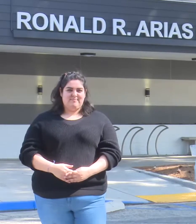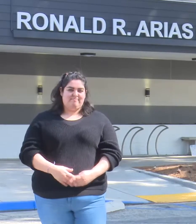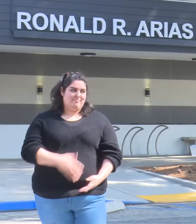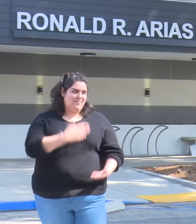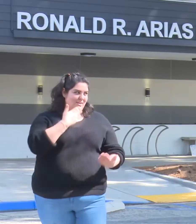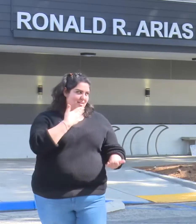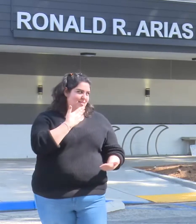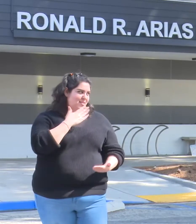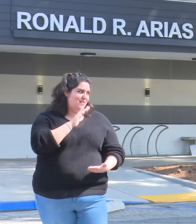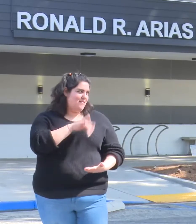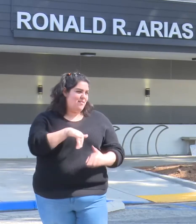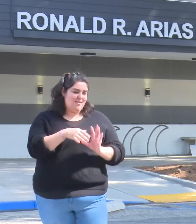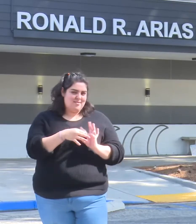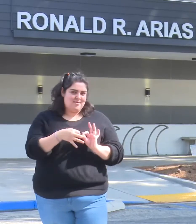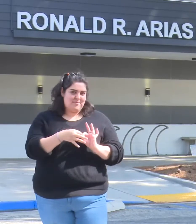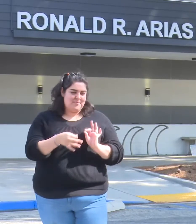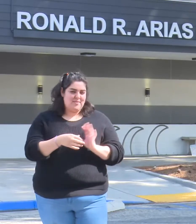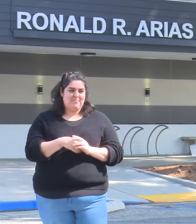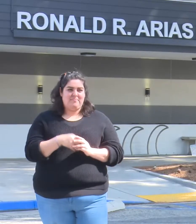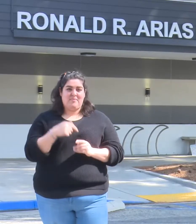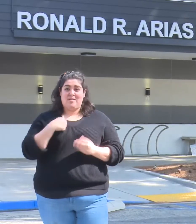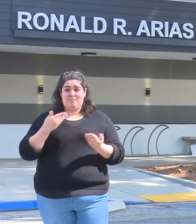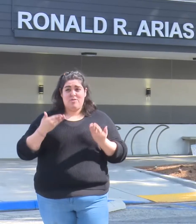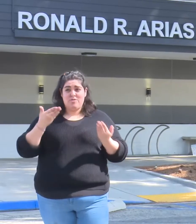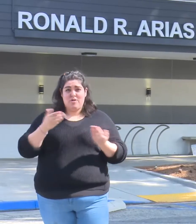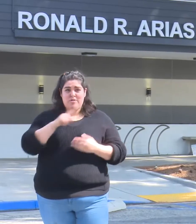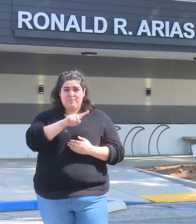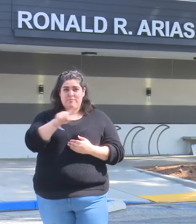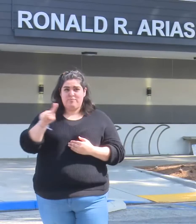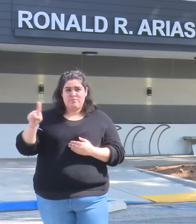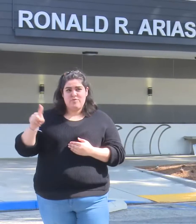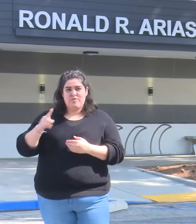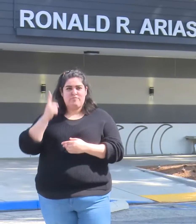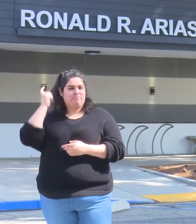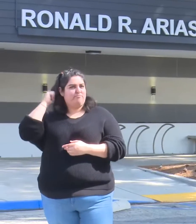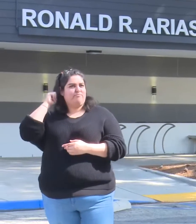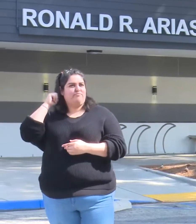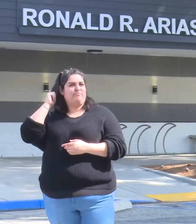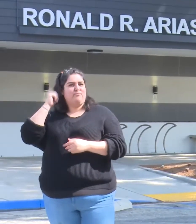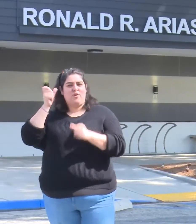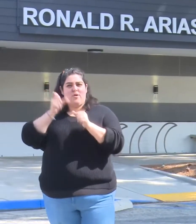Thank you for those moving words, and I encourage all of us to keep Mr. Perez's words in mind as we